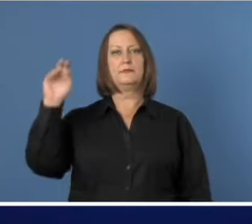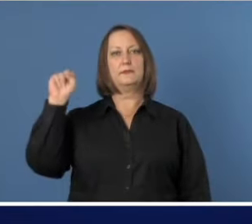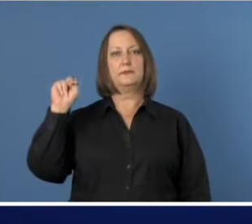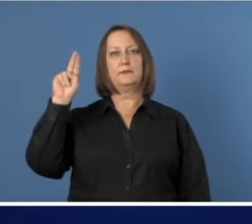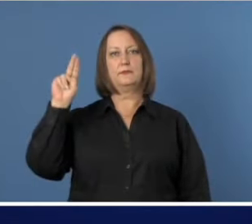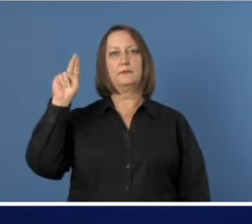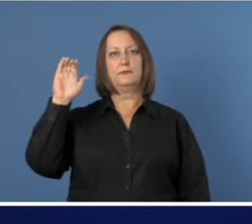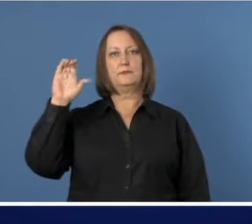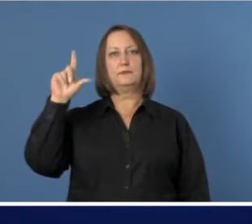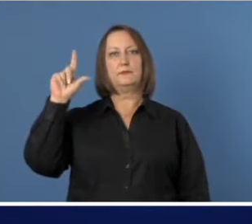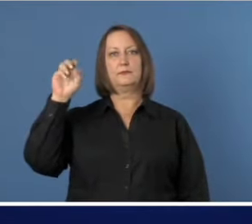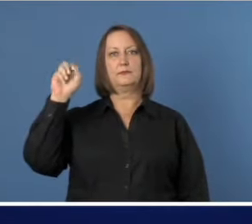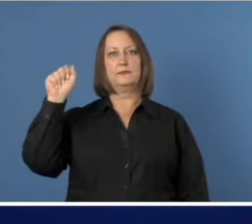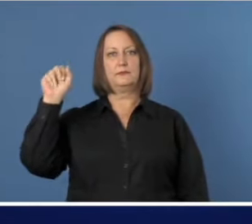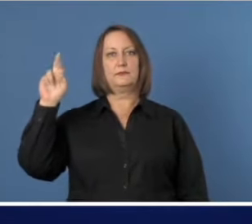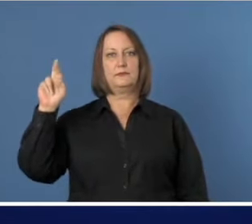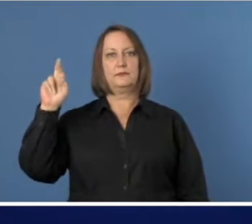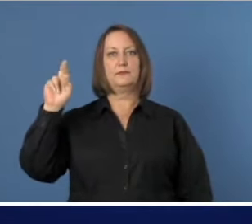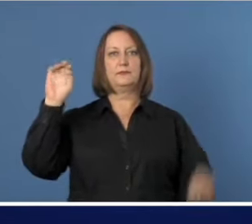Nuclear events.